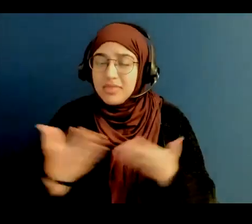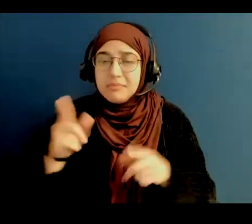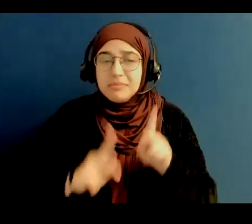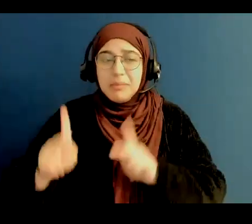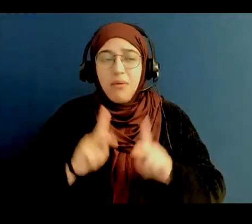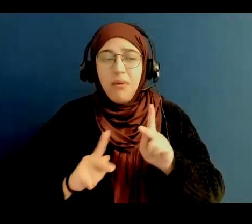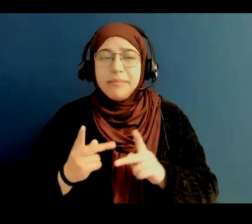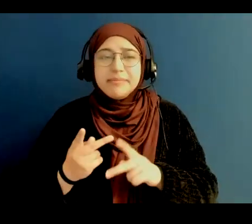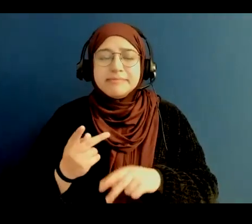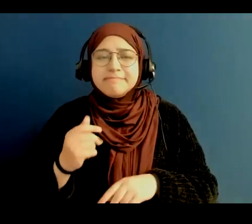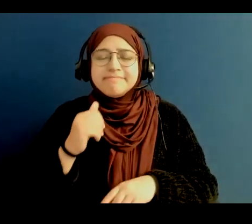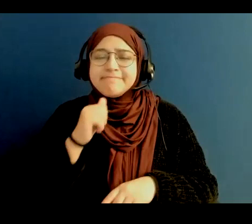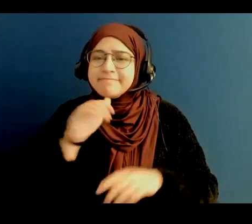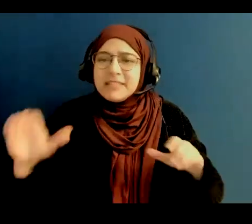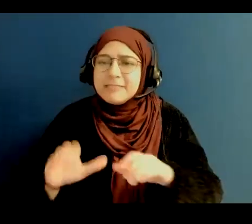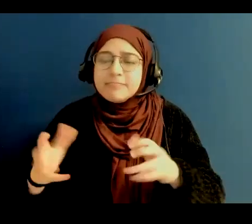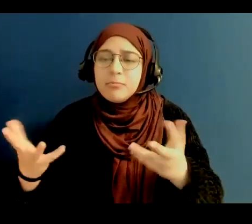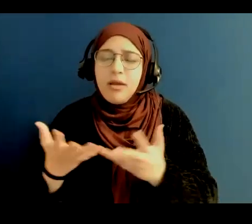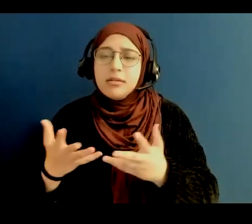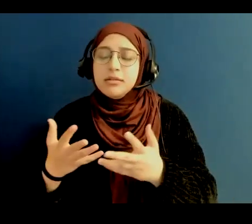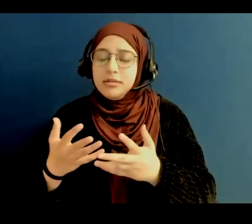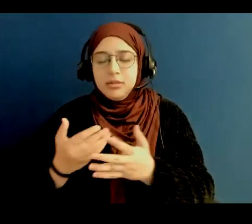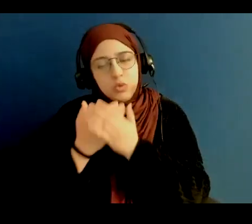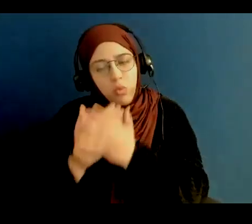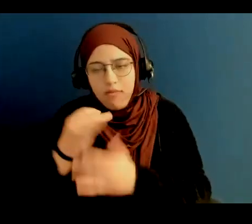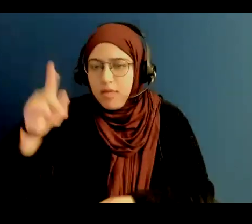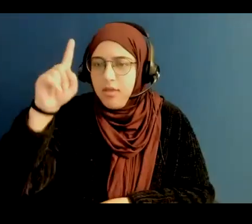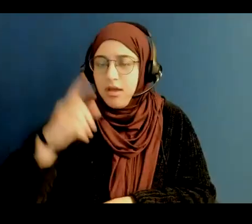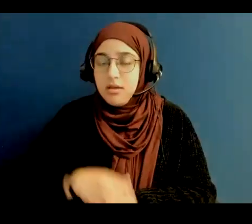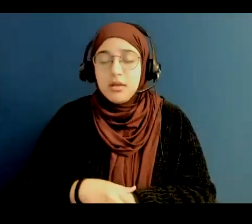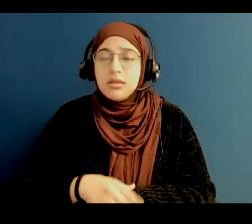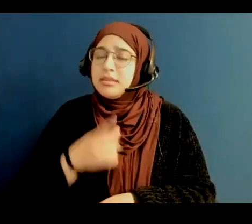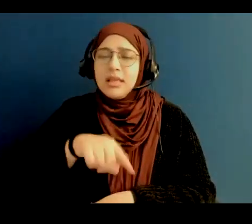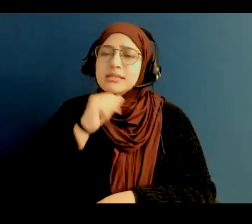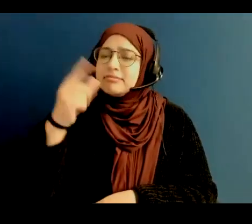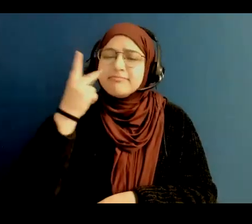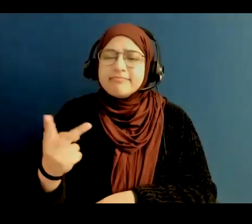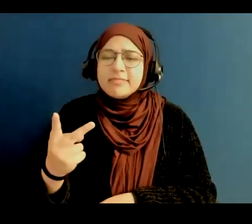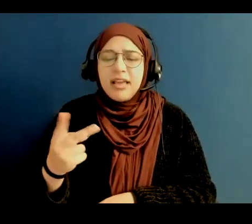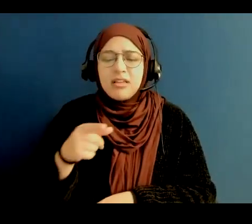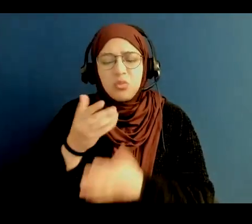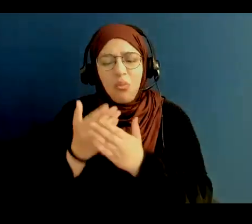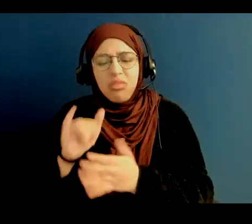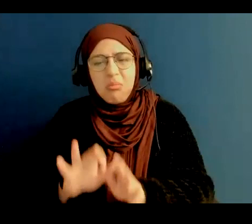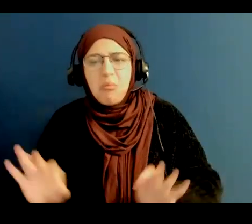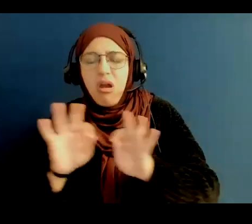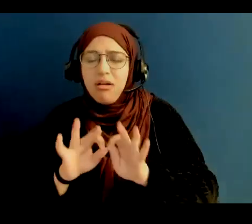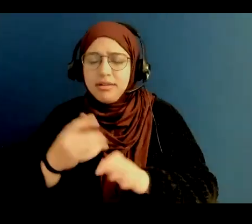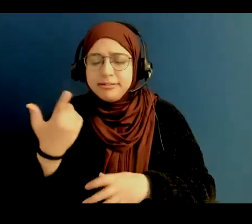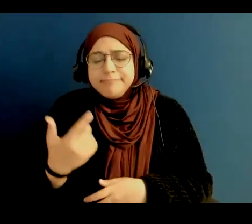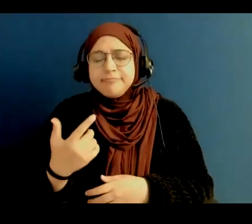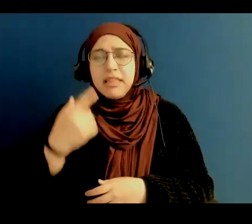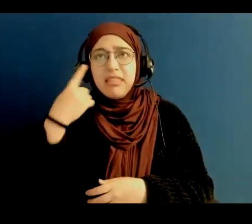a lot, and that's because they don't see the importance of it. They're not patient about it. They expect to make dua and something's